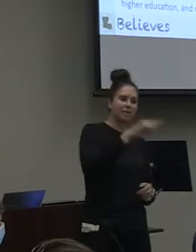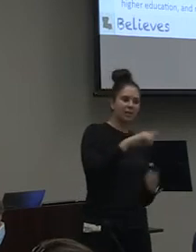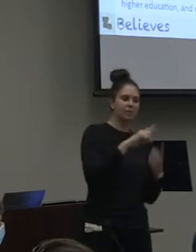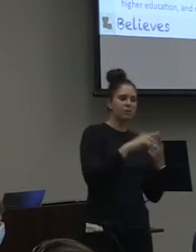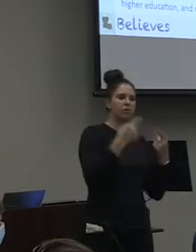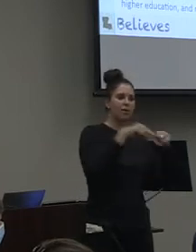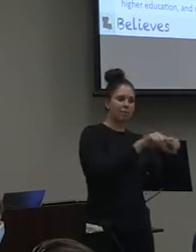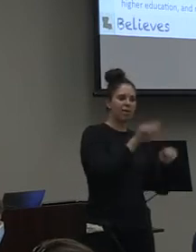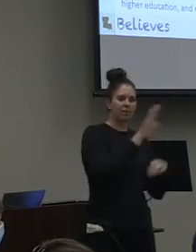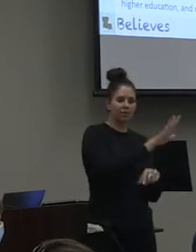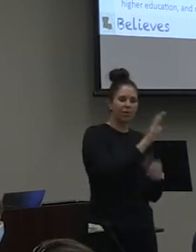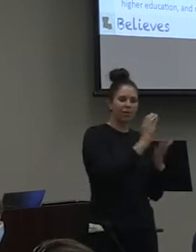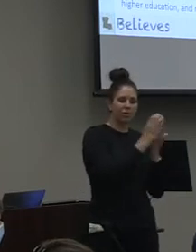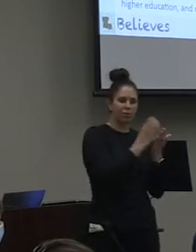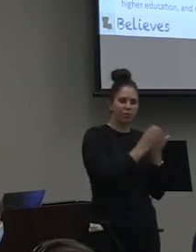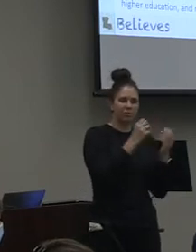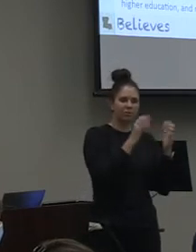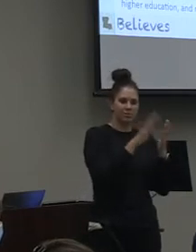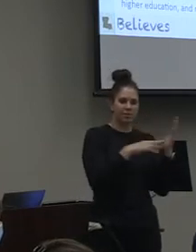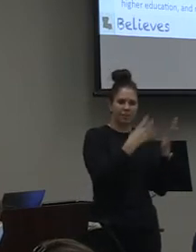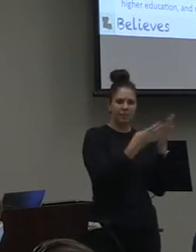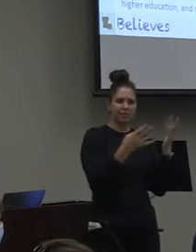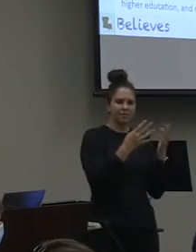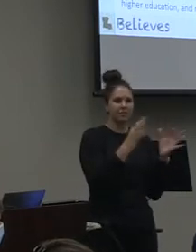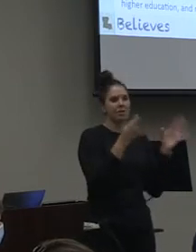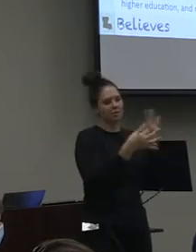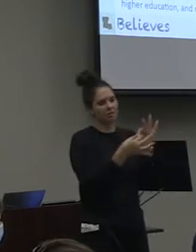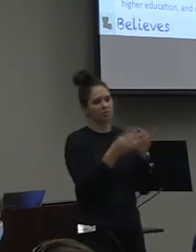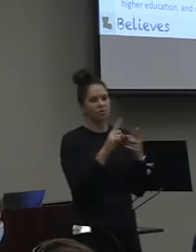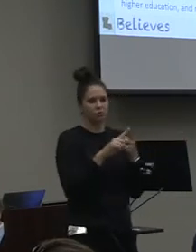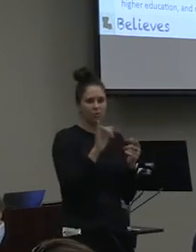align their course syllabus to the model.